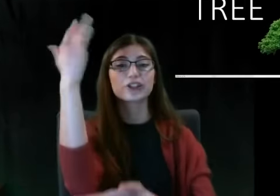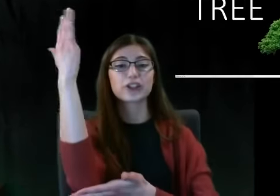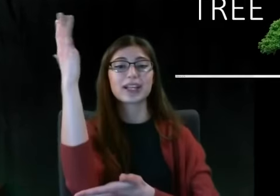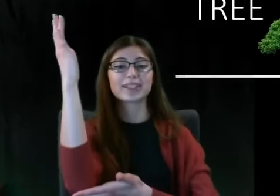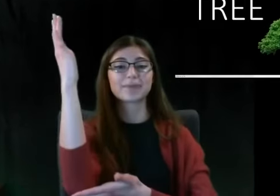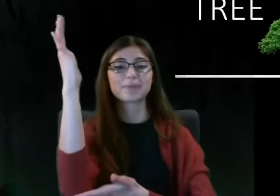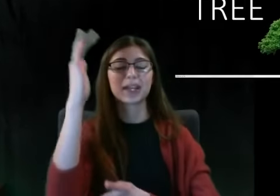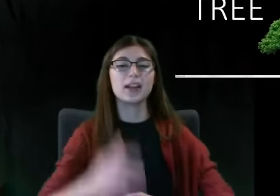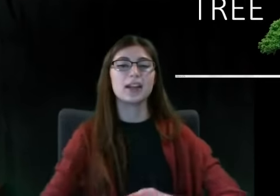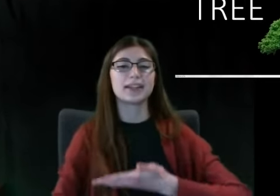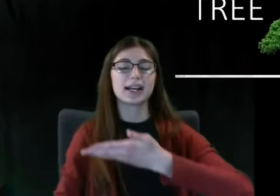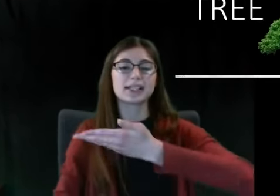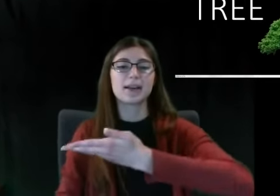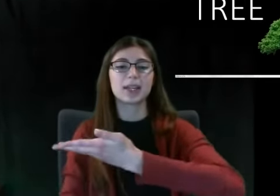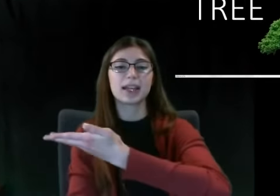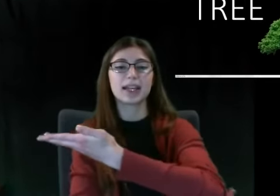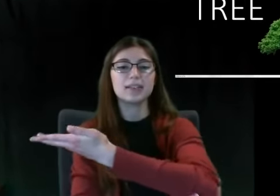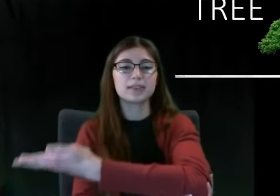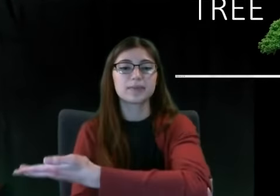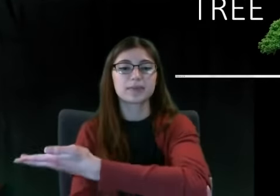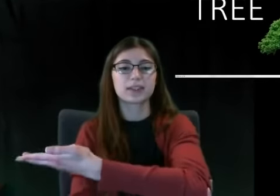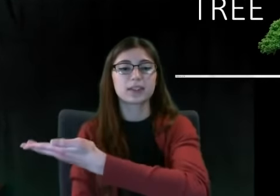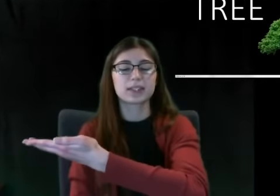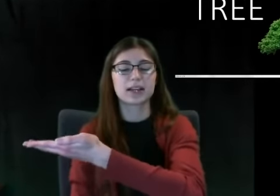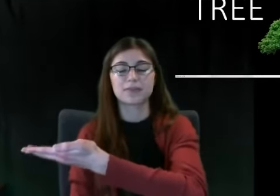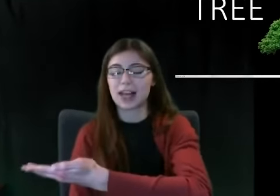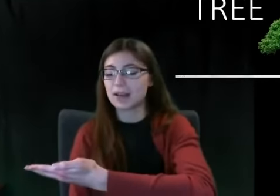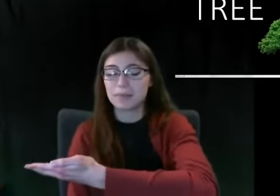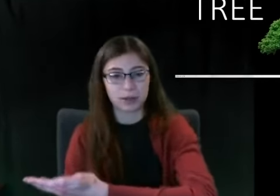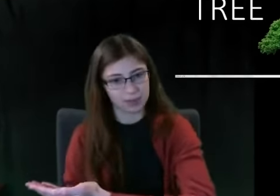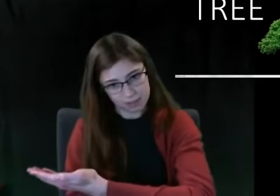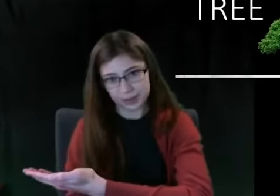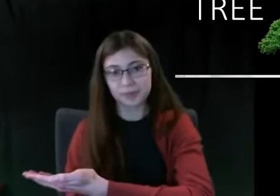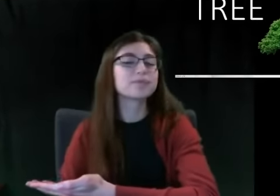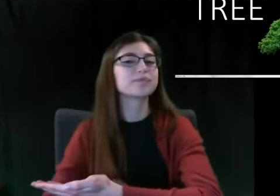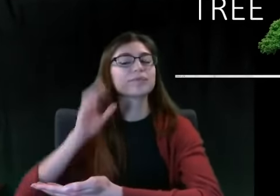Tree. Non-dominant hand, down flat, palm up.